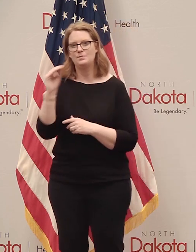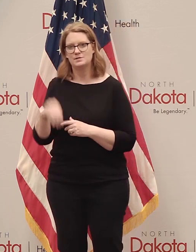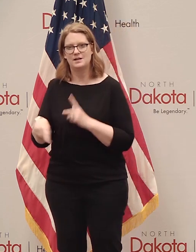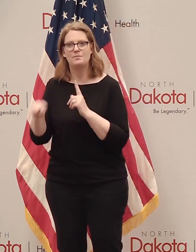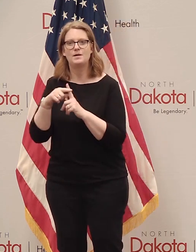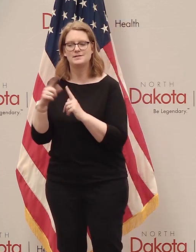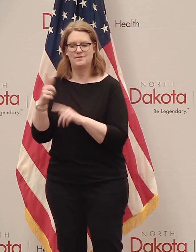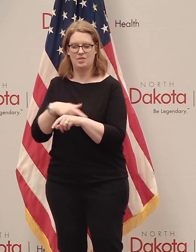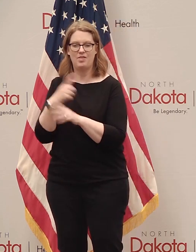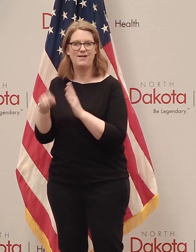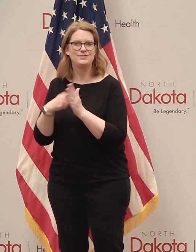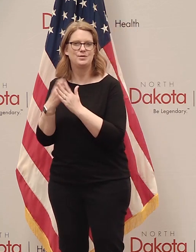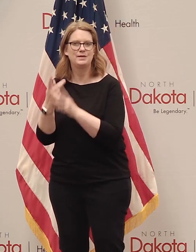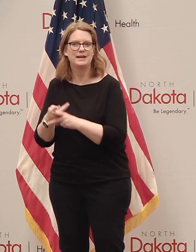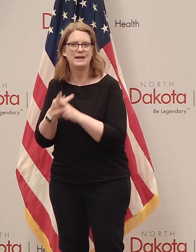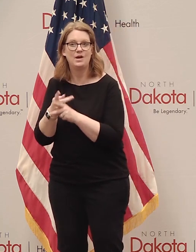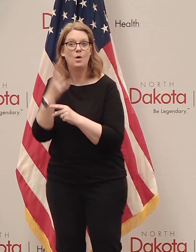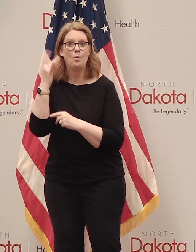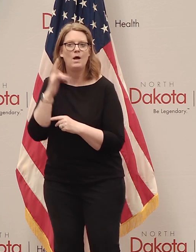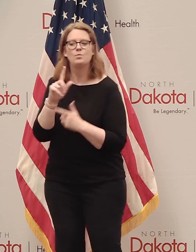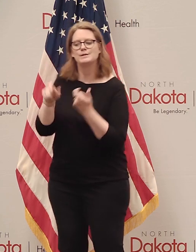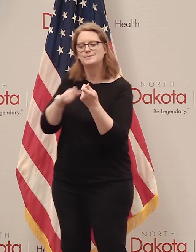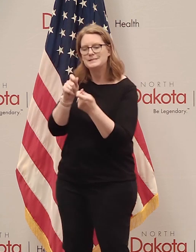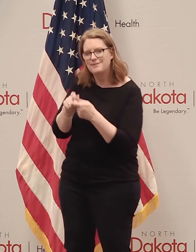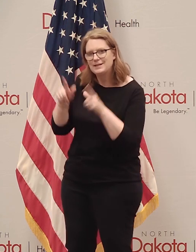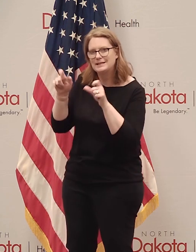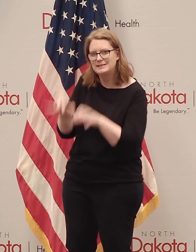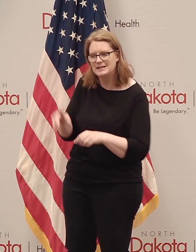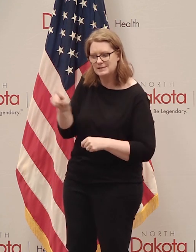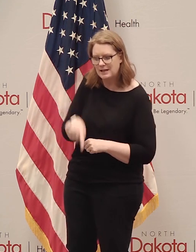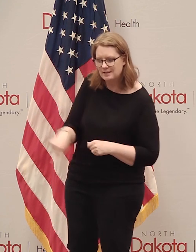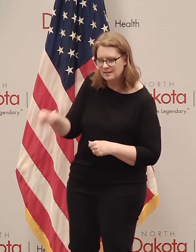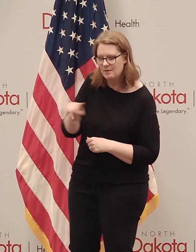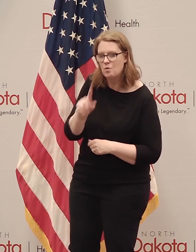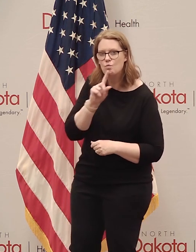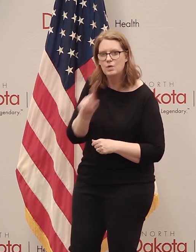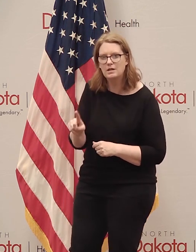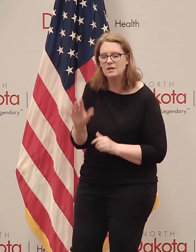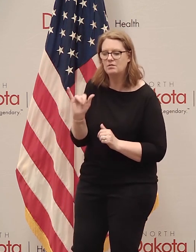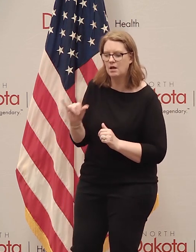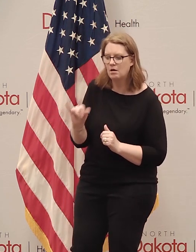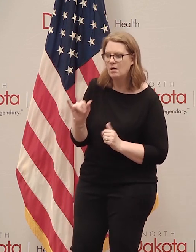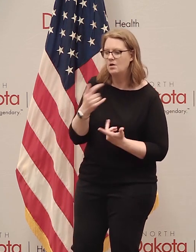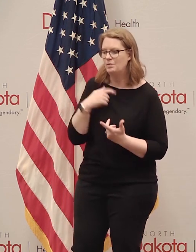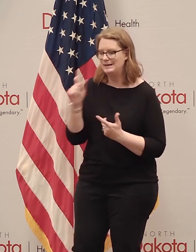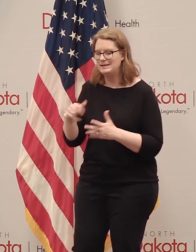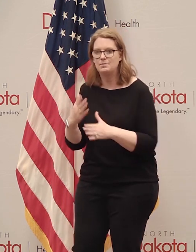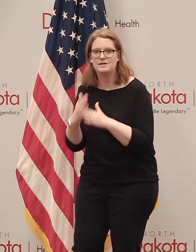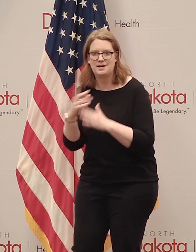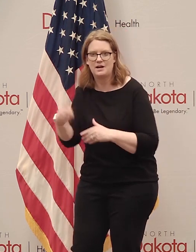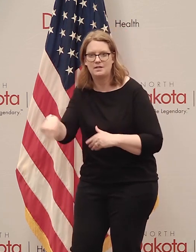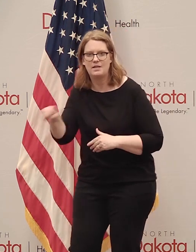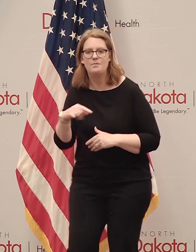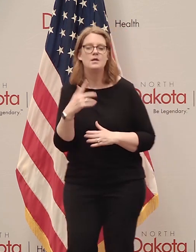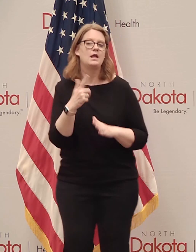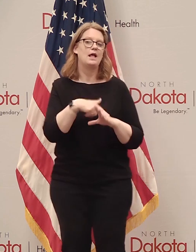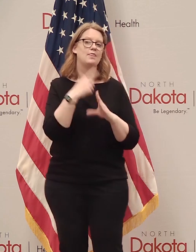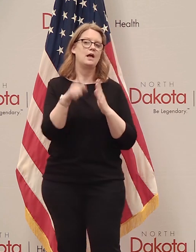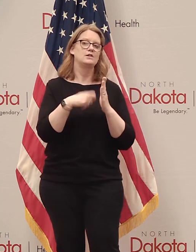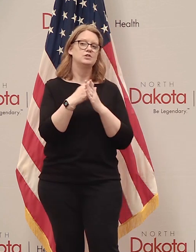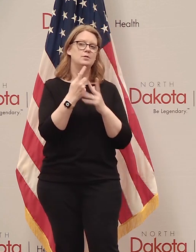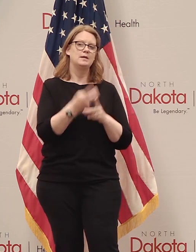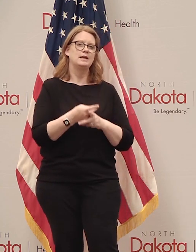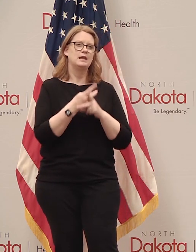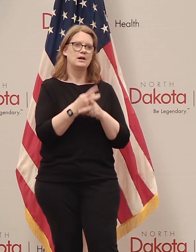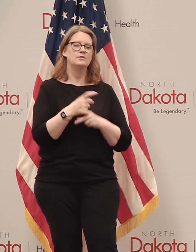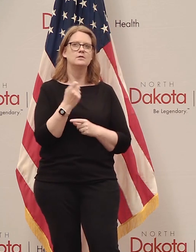It's 20% probably because we're doing targeted testing in long-term care. We're really getting in there and really understanding that. And within long-term care, the split is